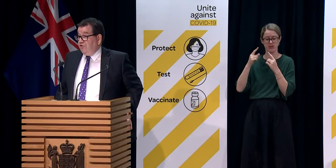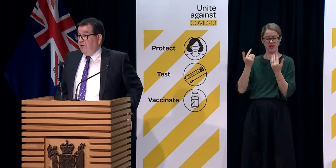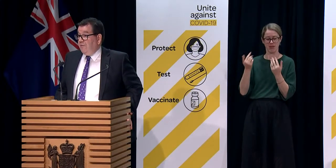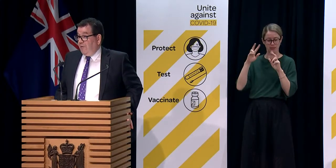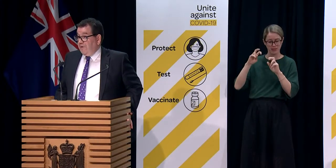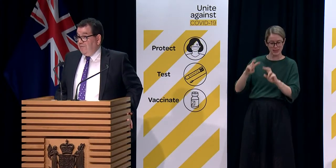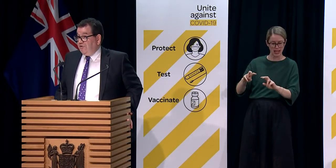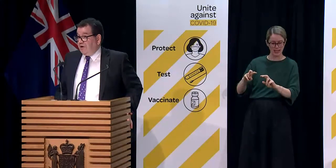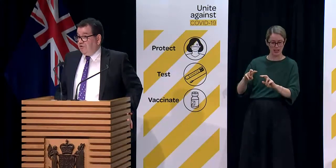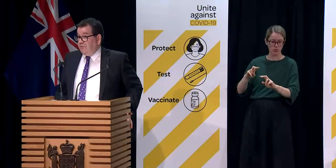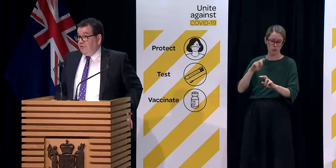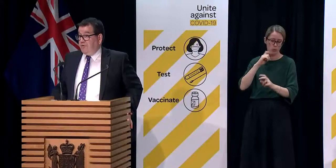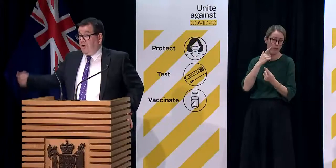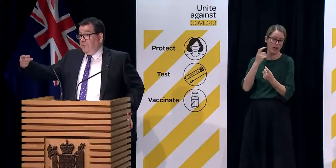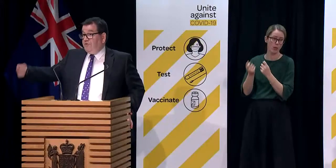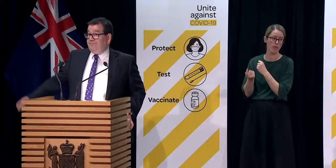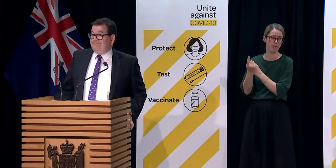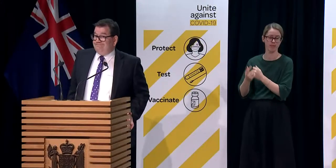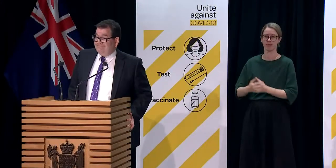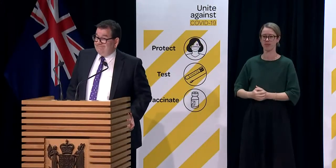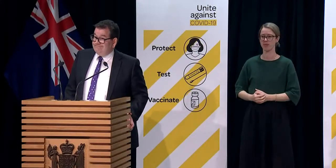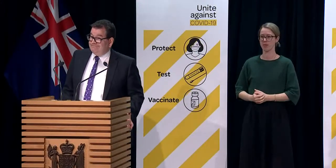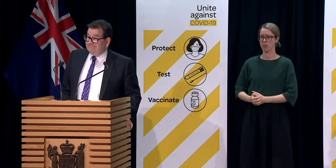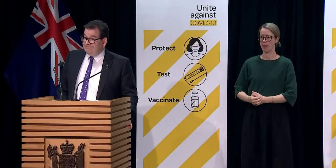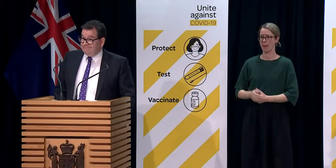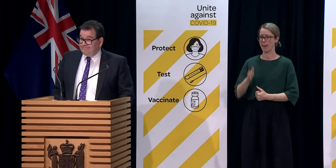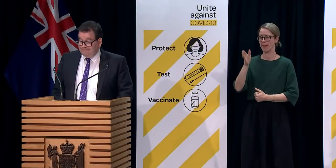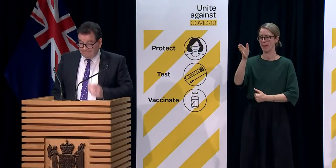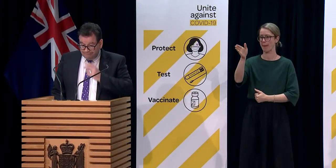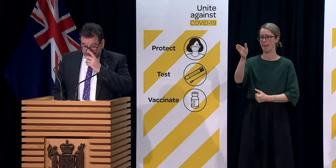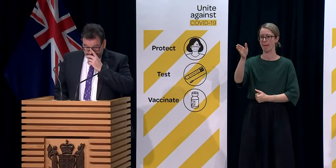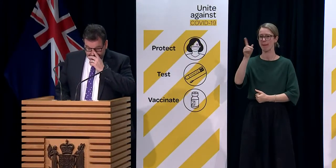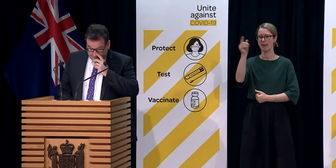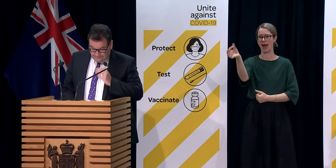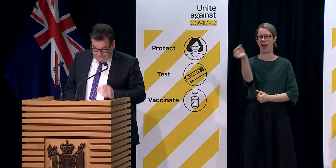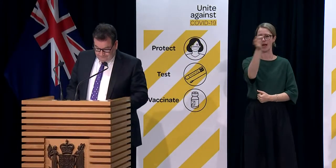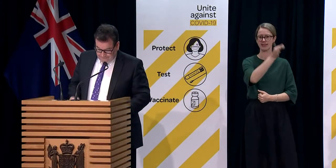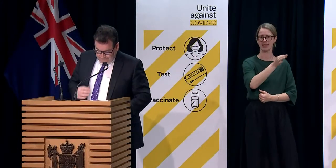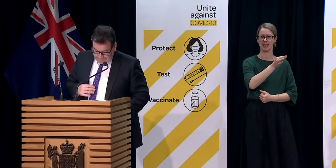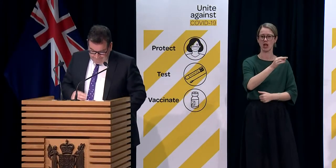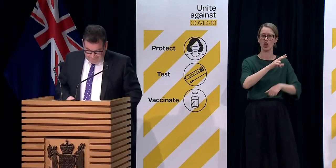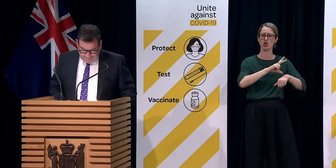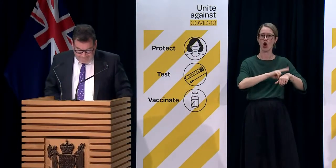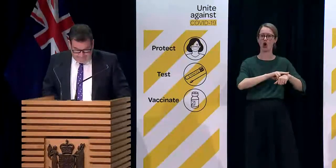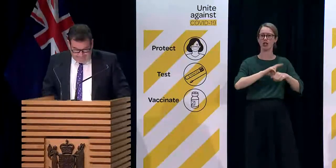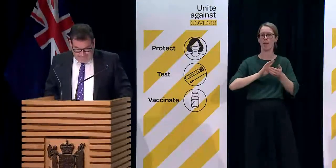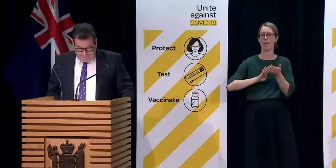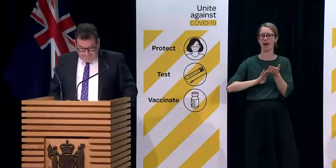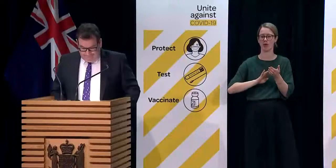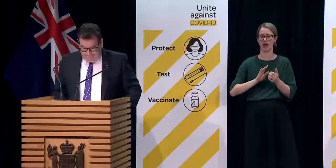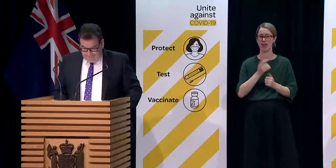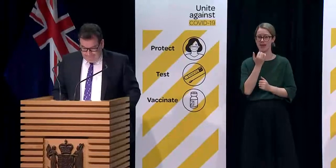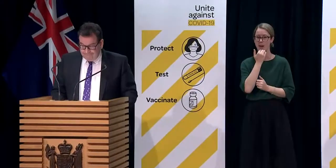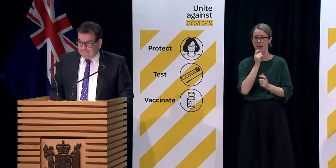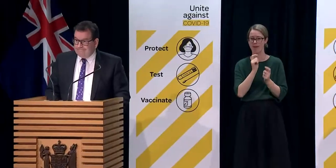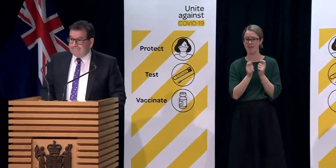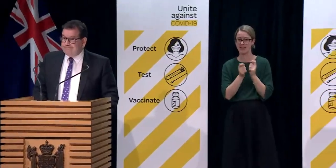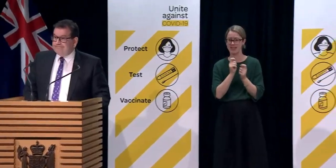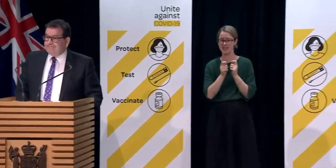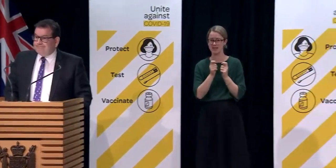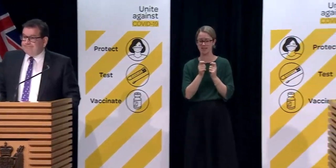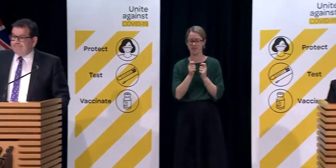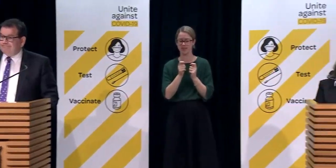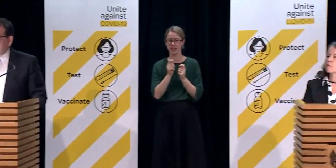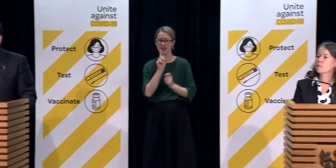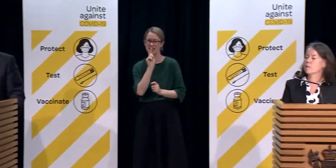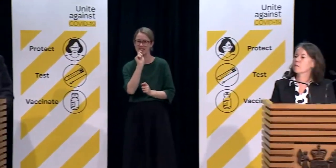now emerge from the investigation we're doing. Thomas? This might be one for Dr. McElnay. The number of tests being carried out in Auckland seems to have dropped